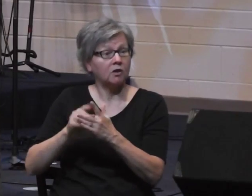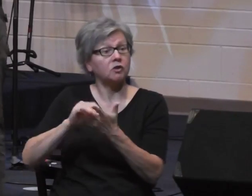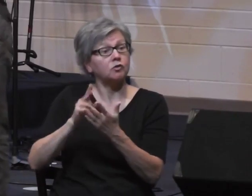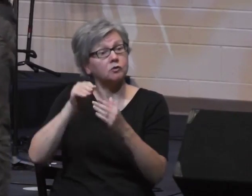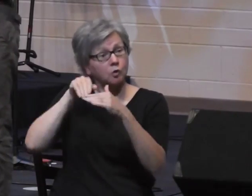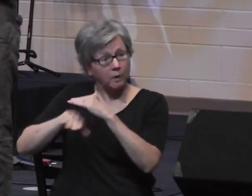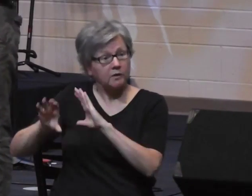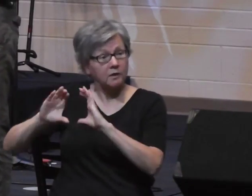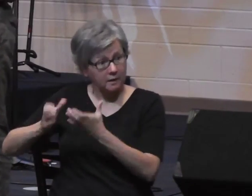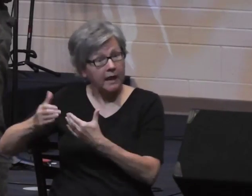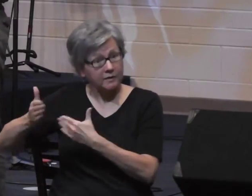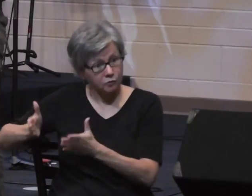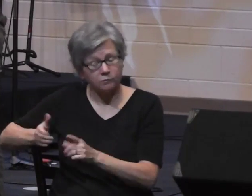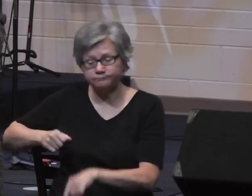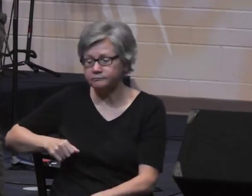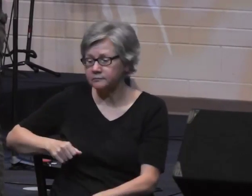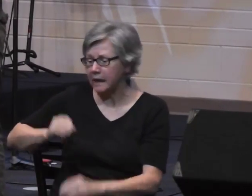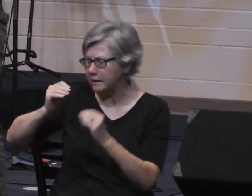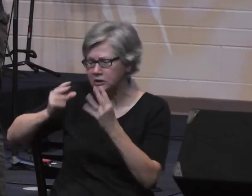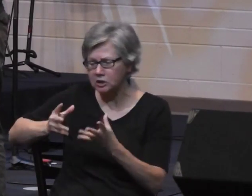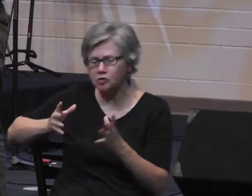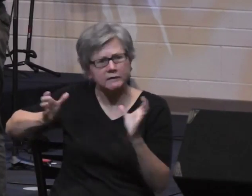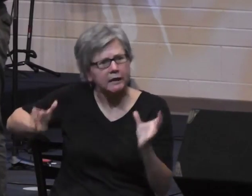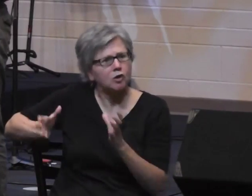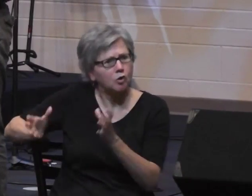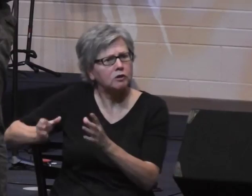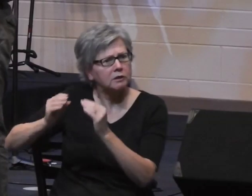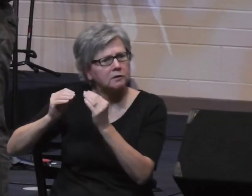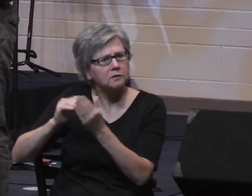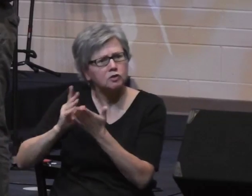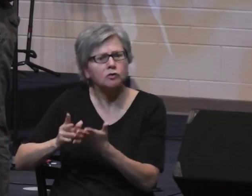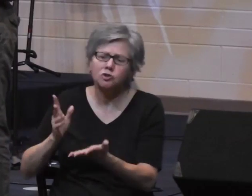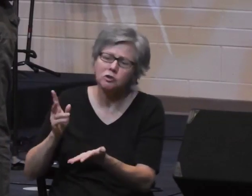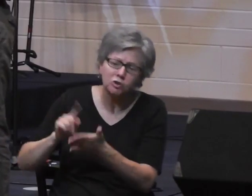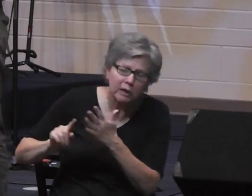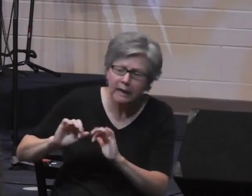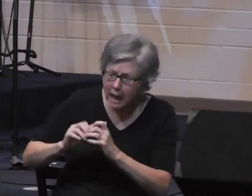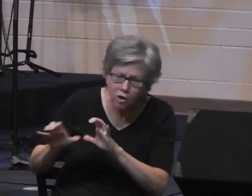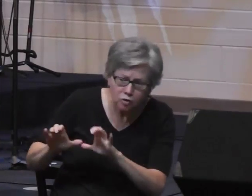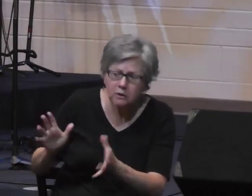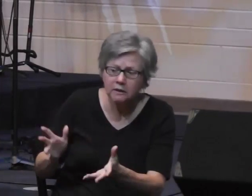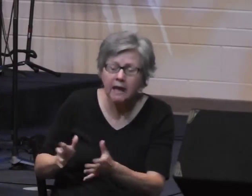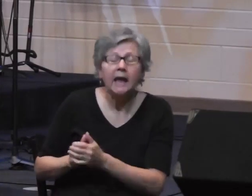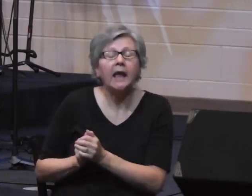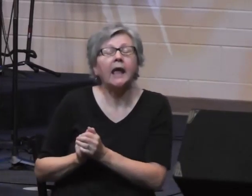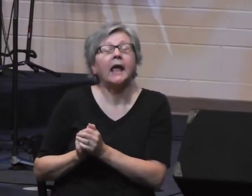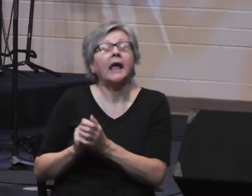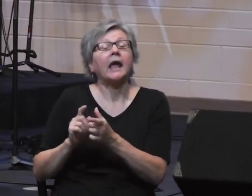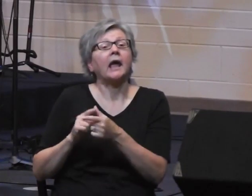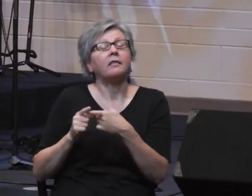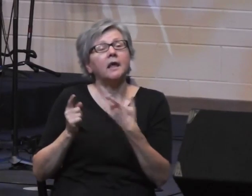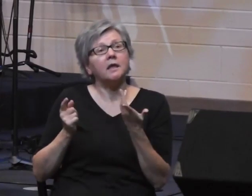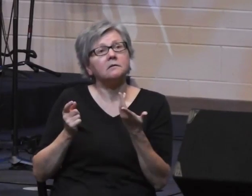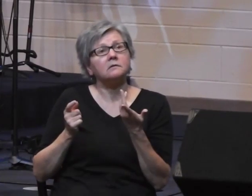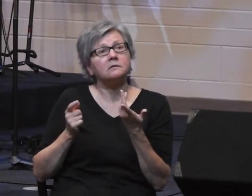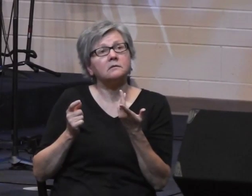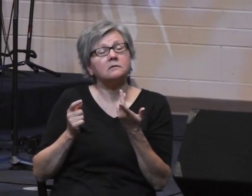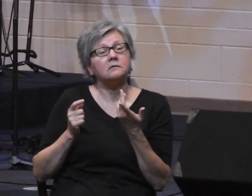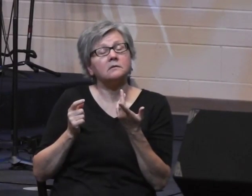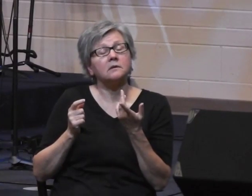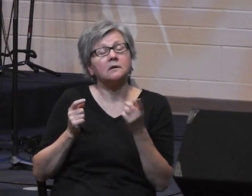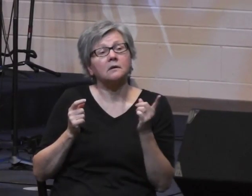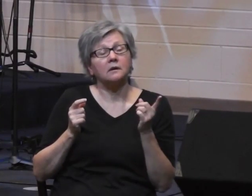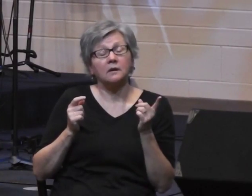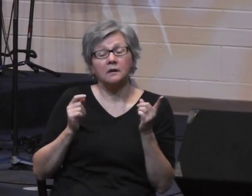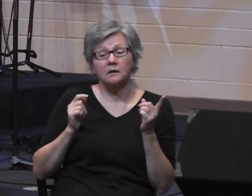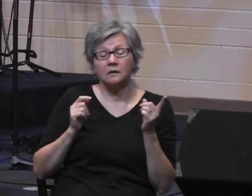the teacher is just like encouraging these students, checking in on them. And before too long, the student,